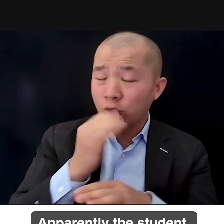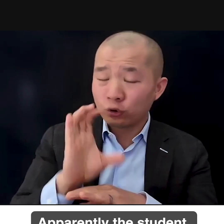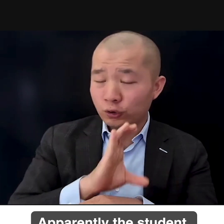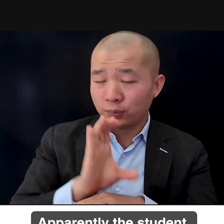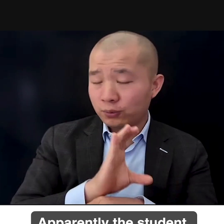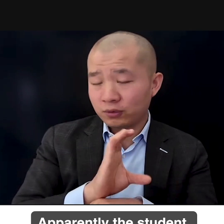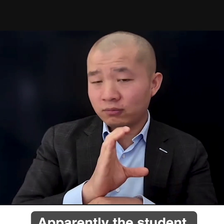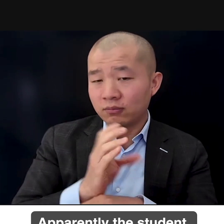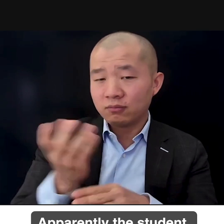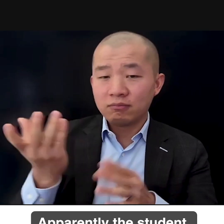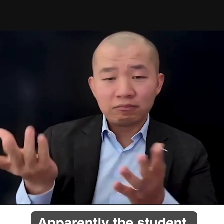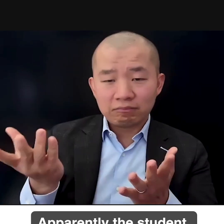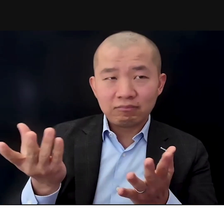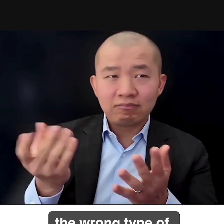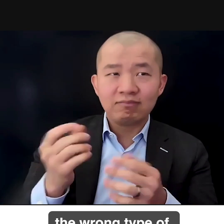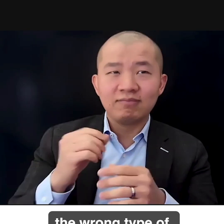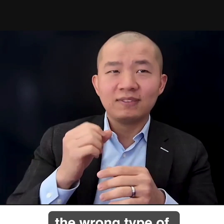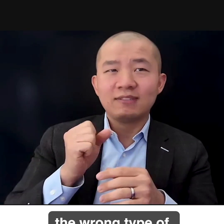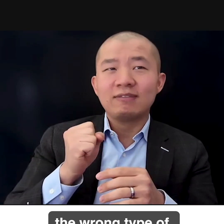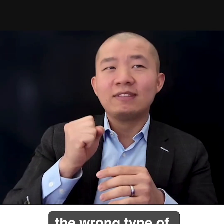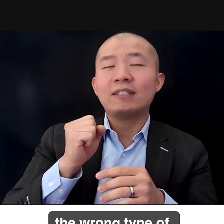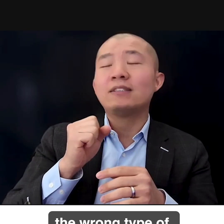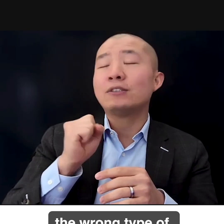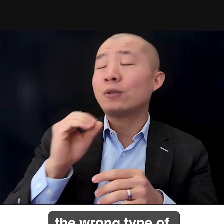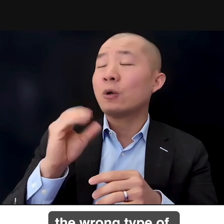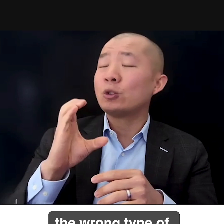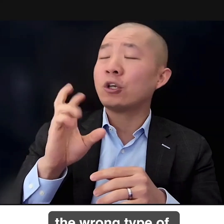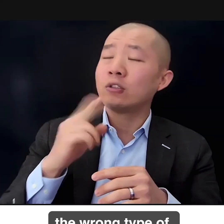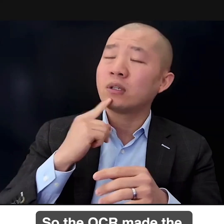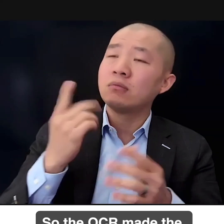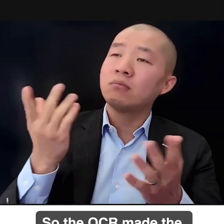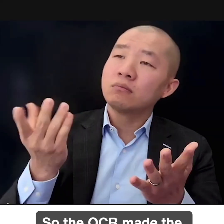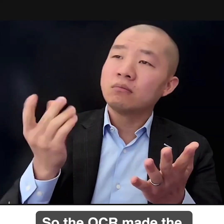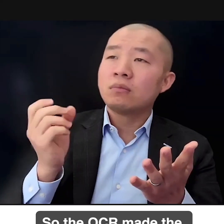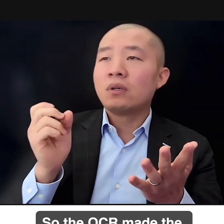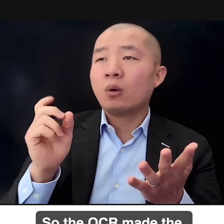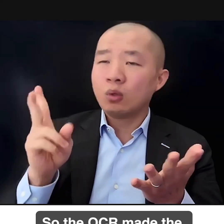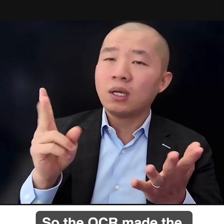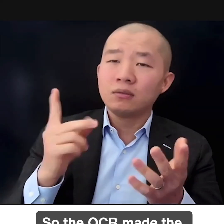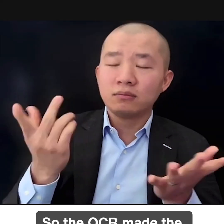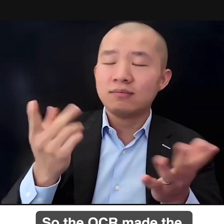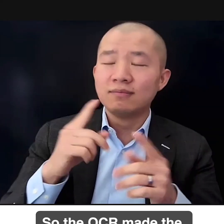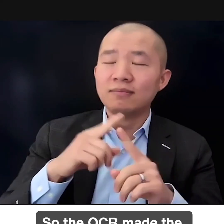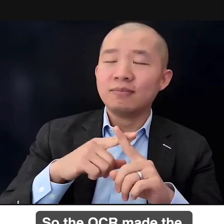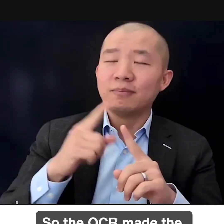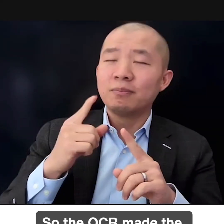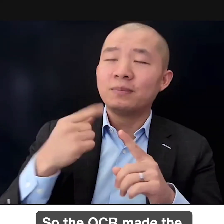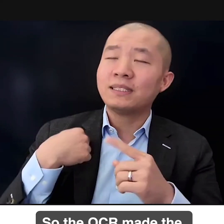Apparently, the student had been provided the wrong type of computer, so the OCR made the determination that